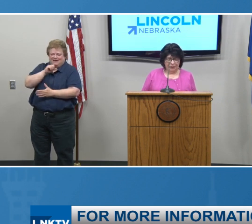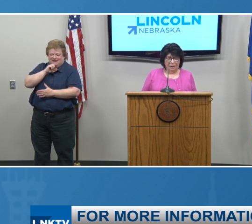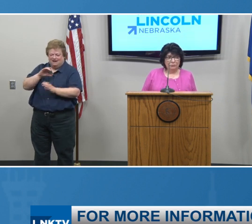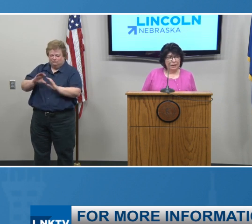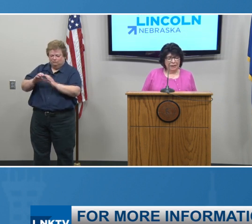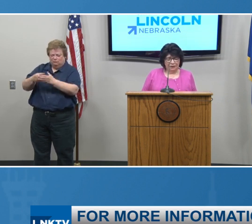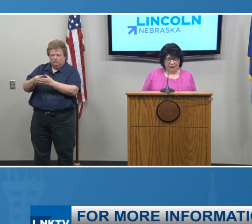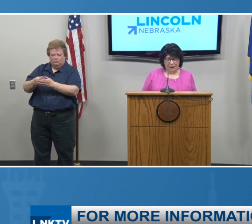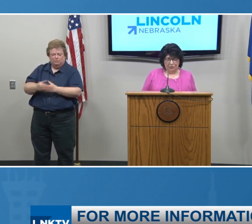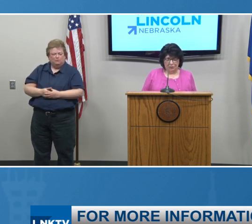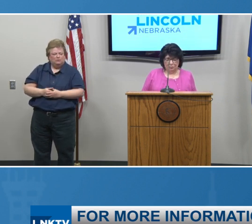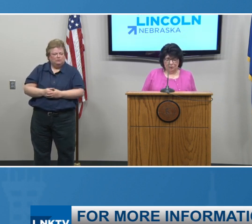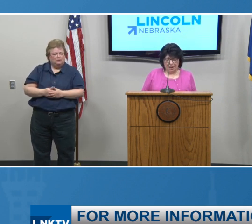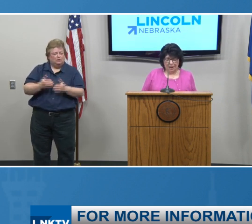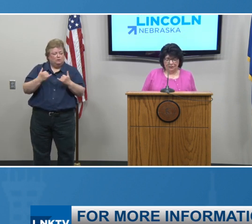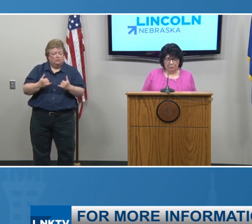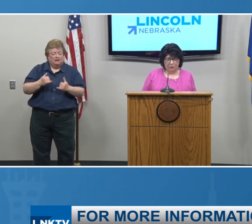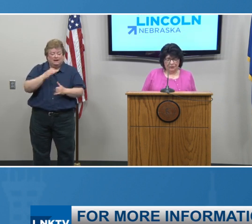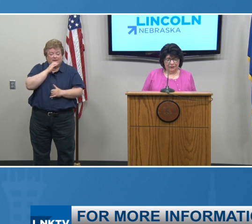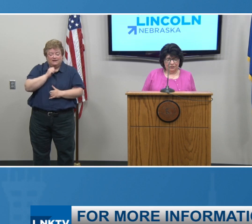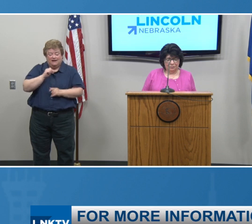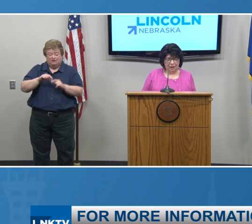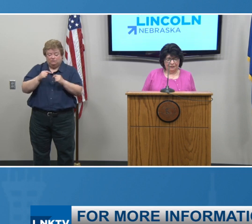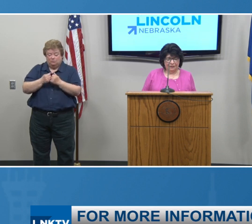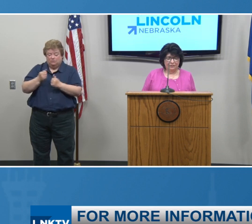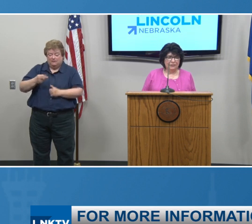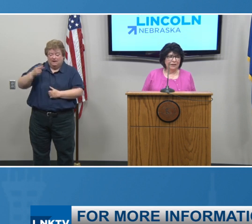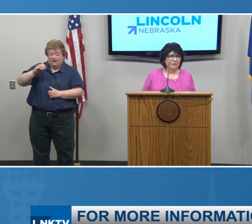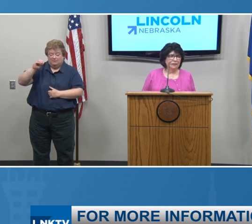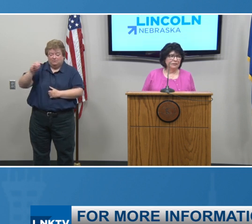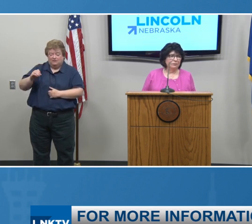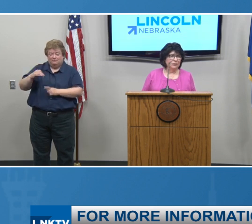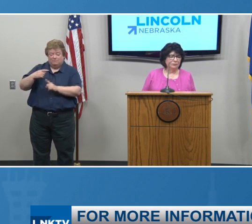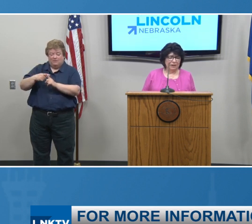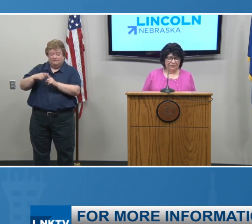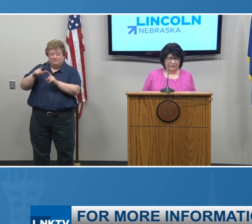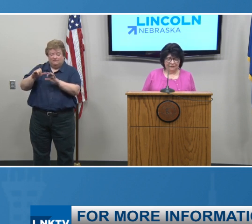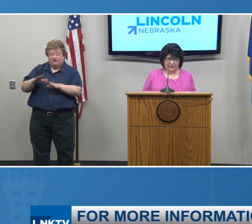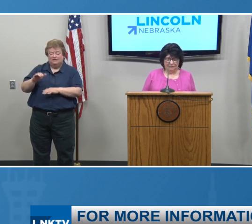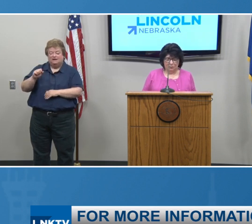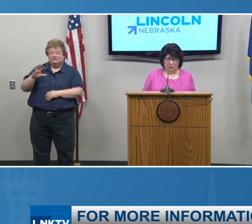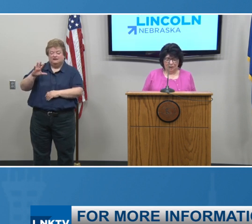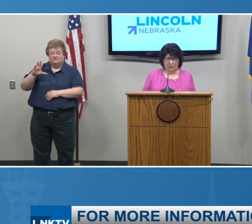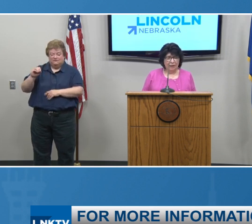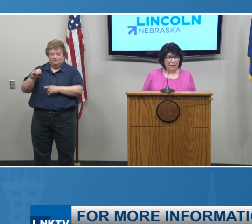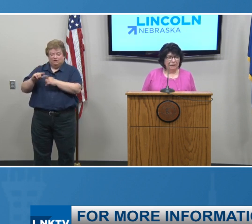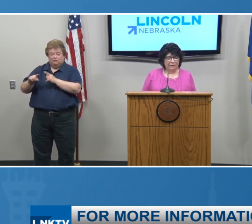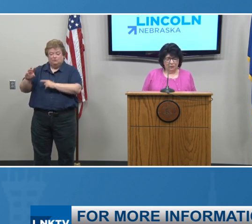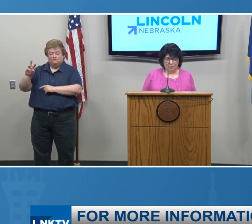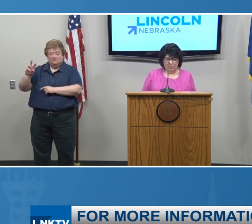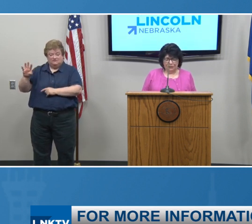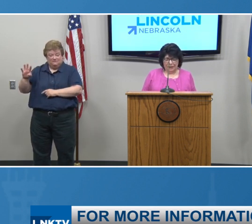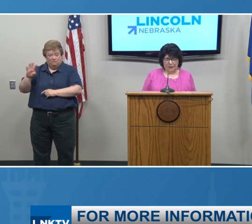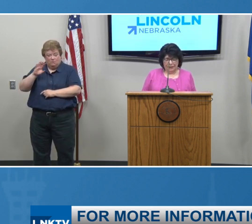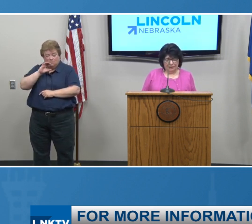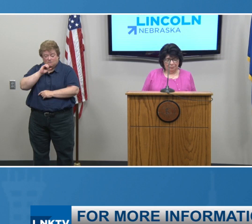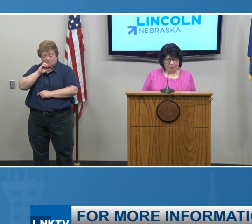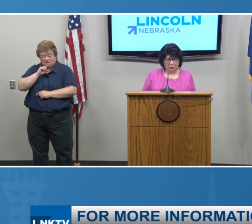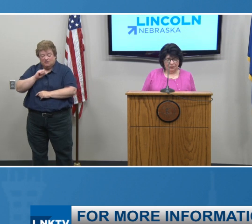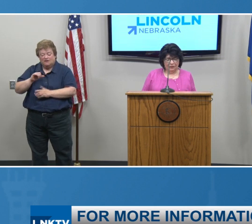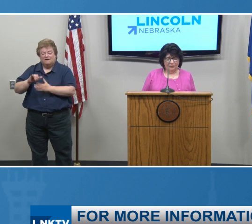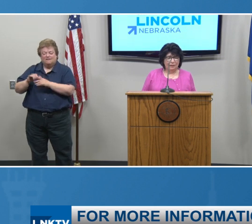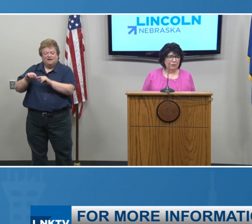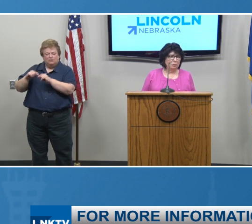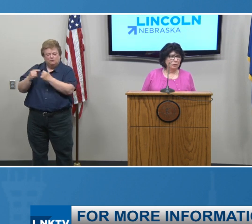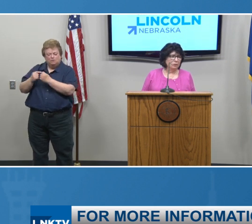category. Right now, the age group with the highest percentage of positive tests is 50 to 64. This group is likely to